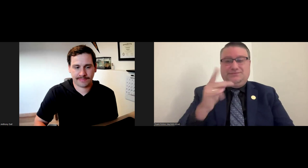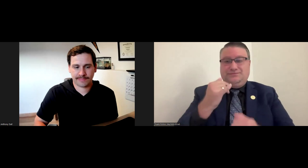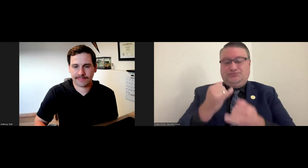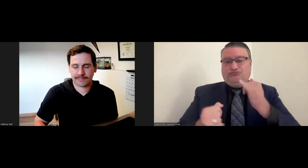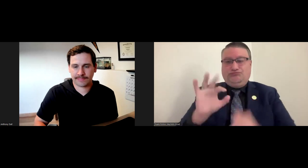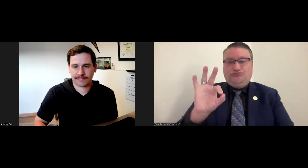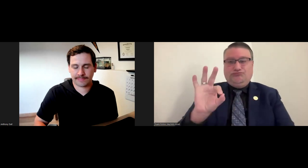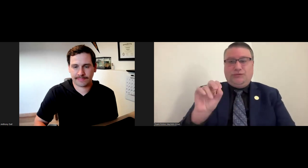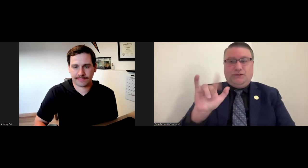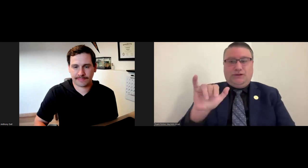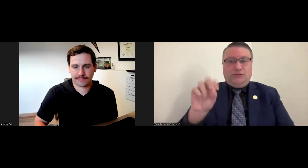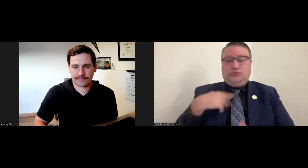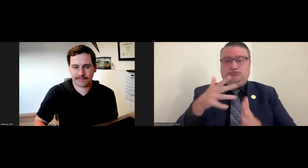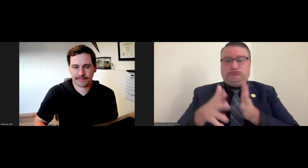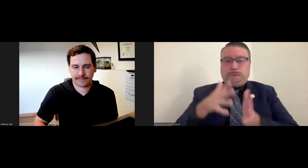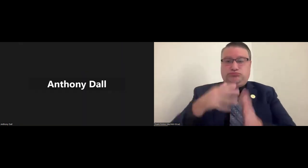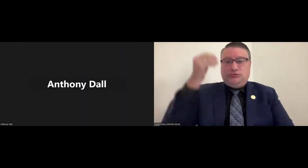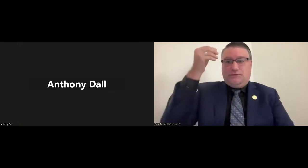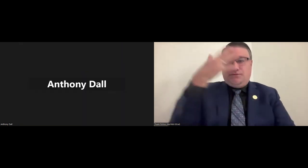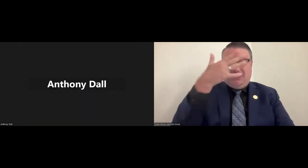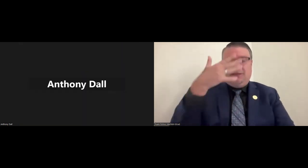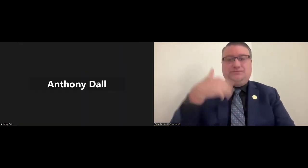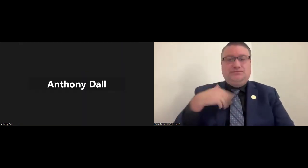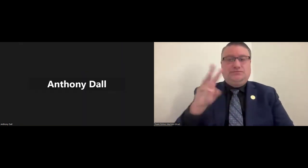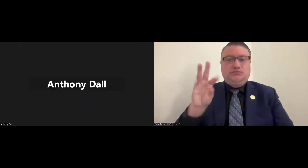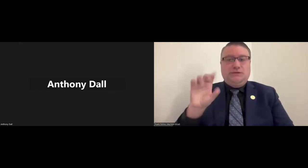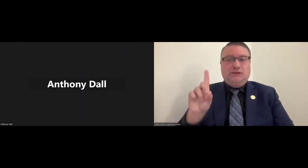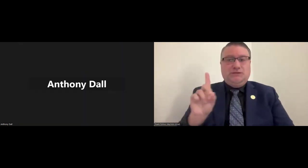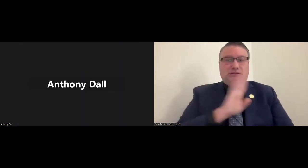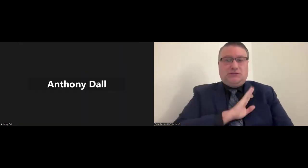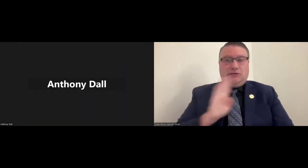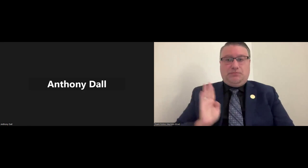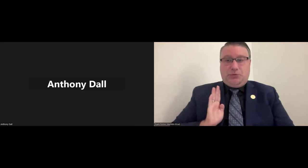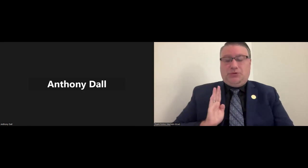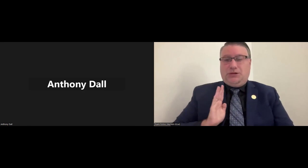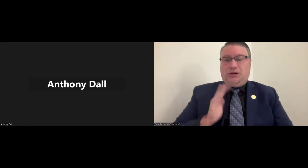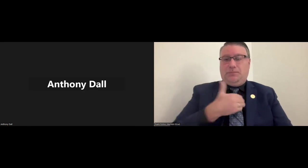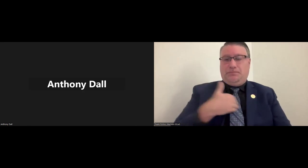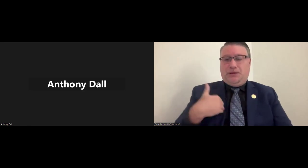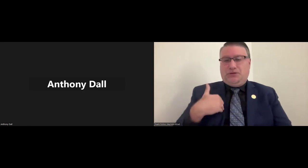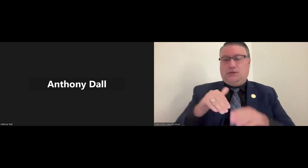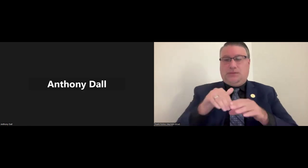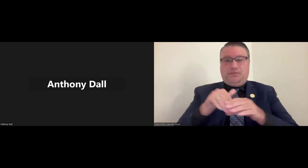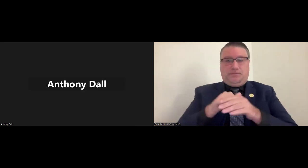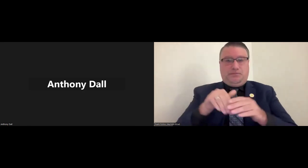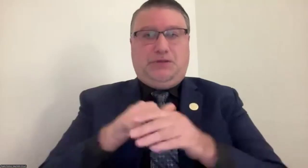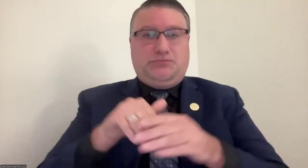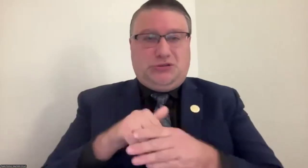Yes, thanks so much. I'm Frank Foligno. This is my name sign. I am a WFD board member.